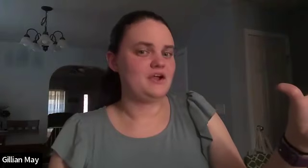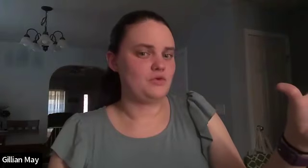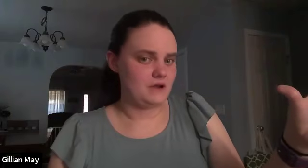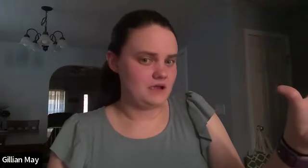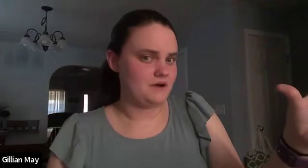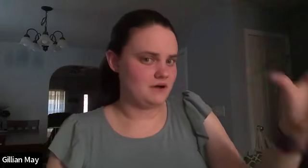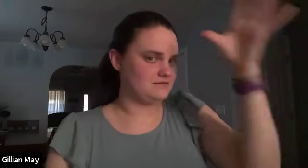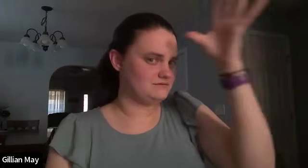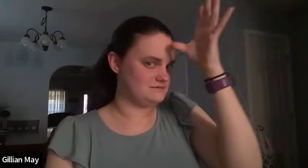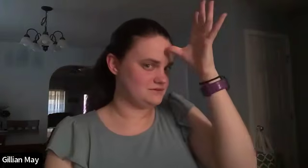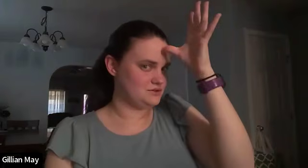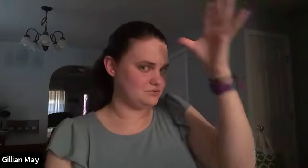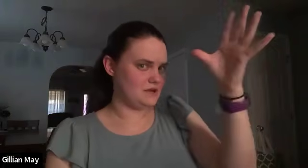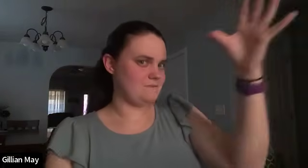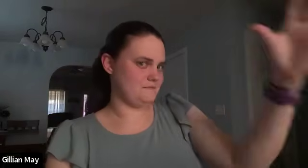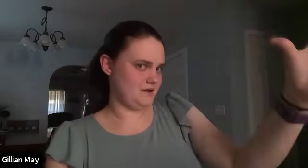and grandpa, grandpa.